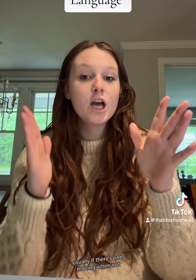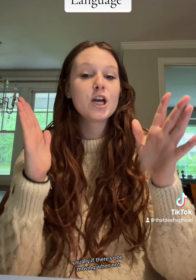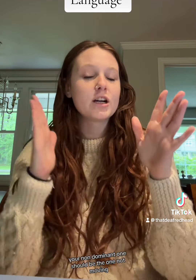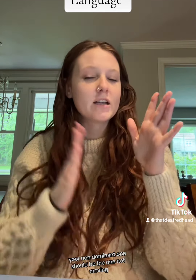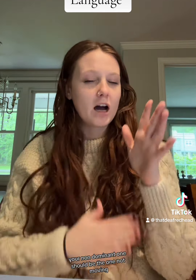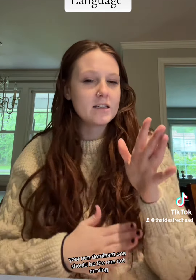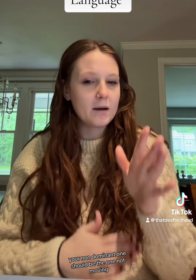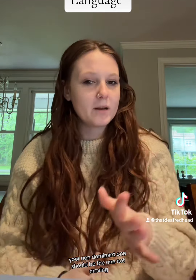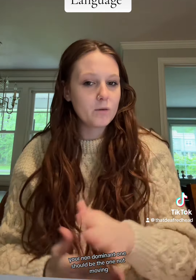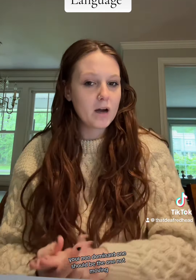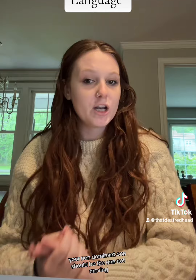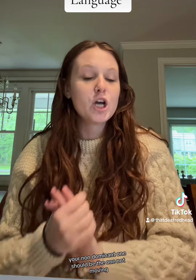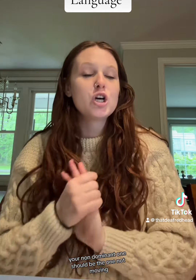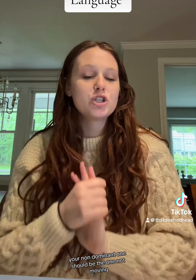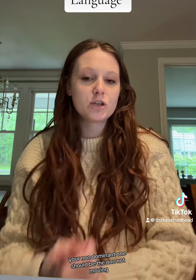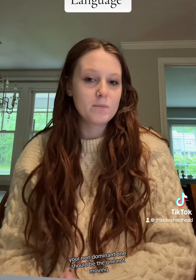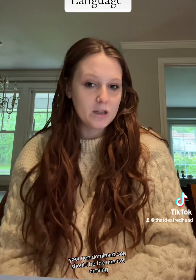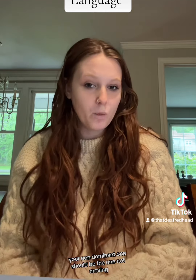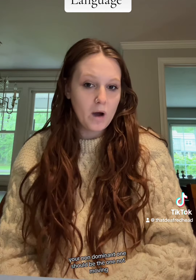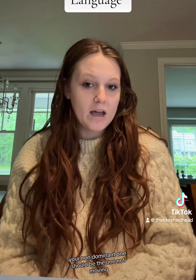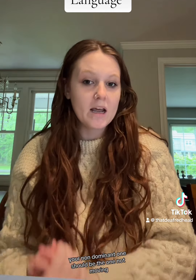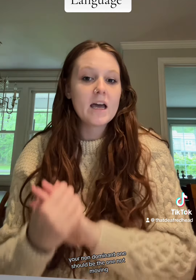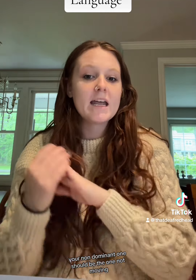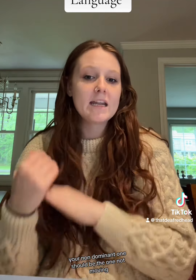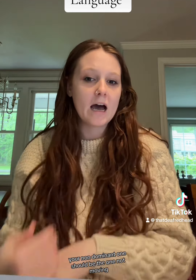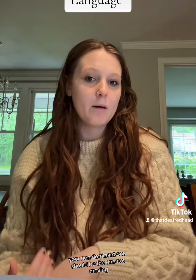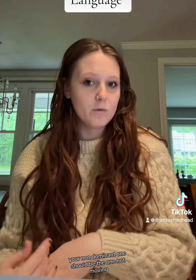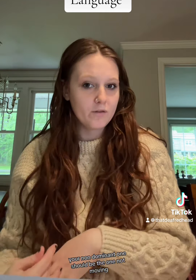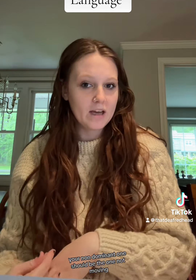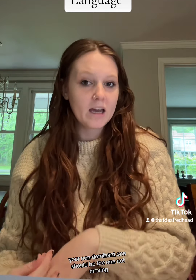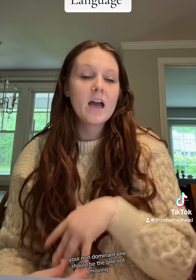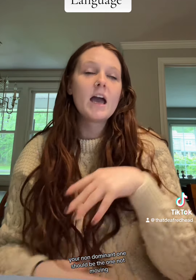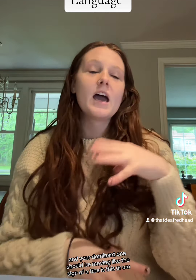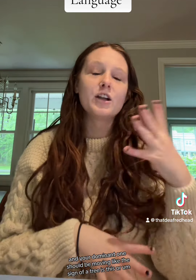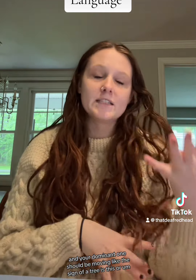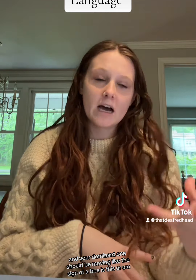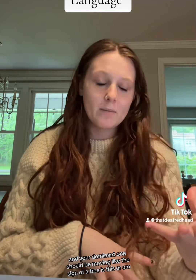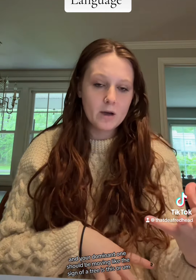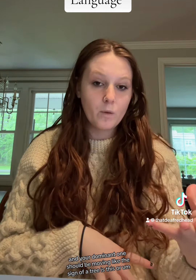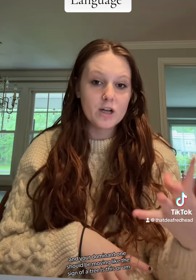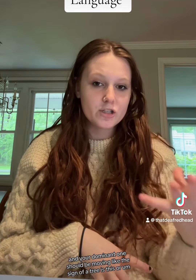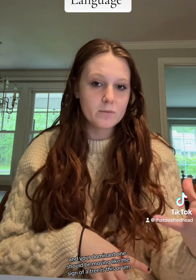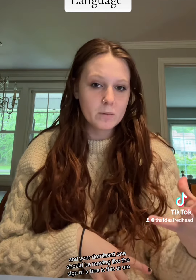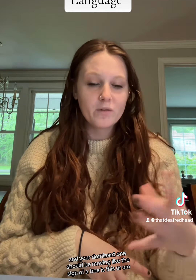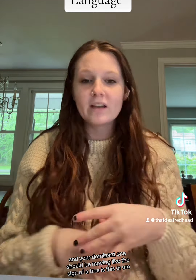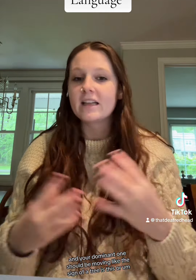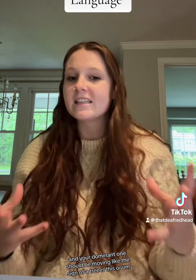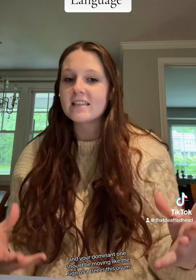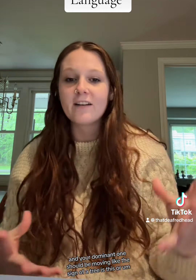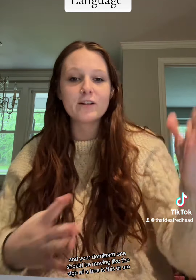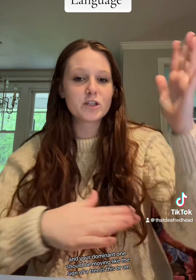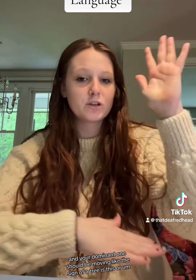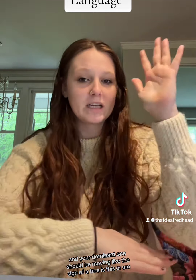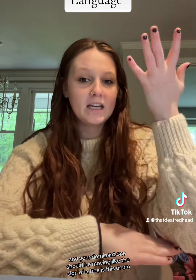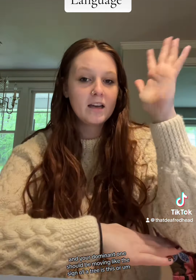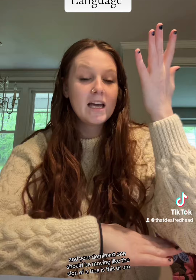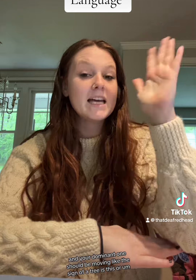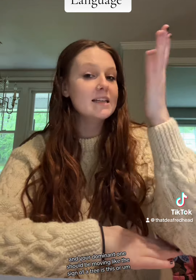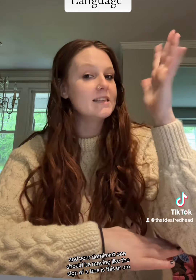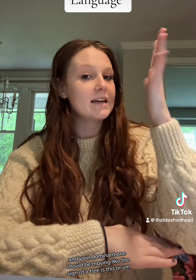your non-dominant one should be the one not moving, and your dominant one should be moving. Like the sign for tree is